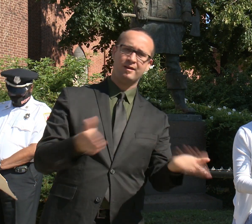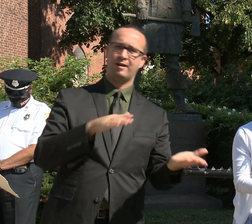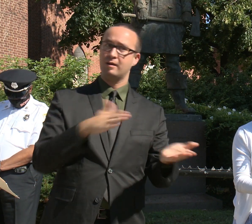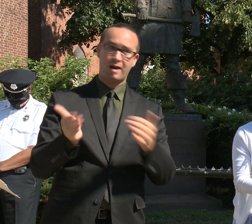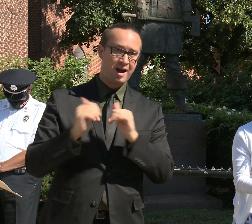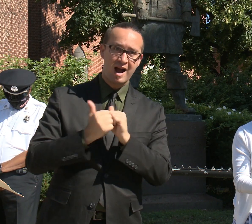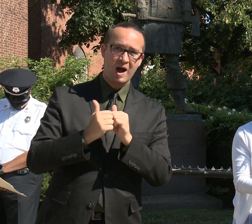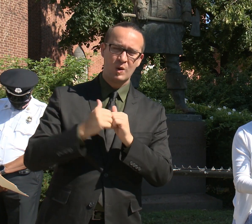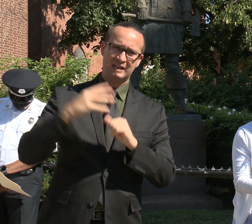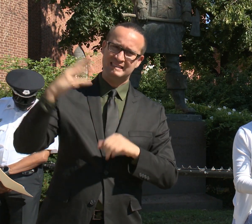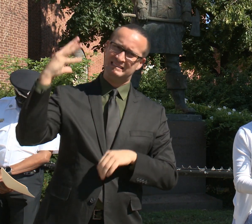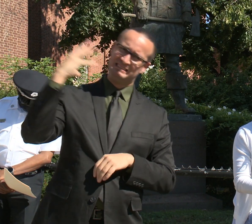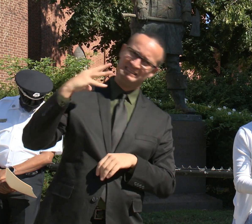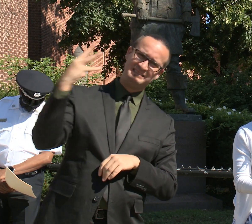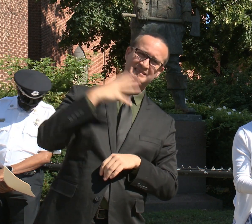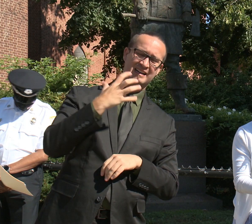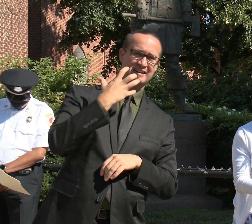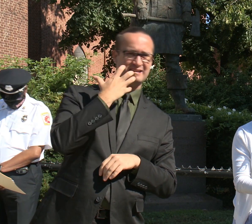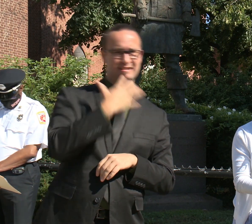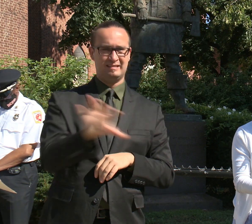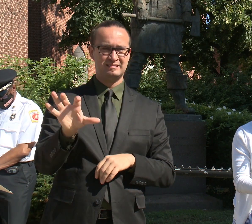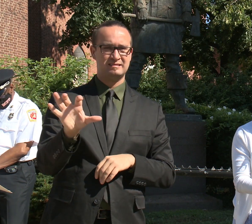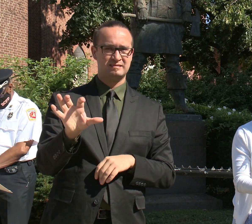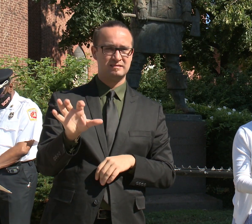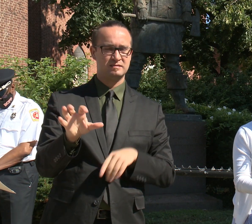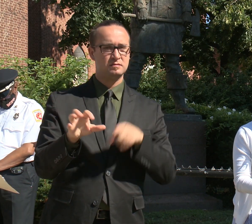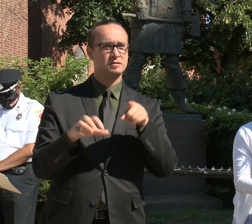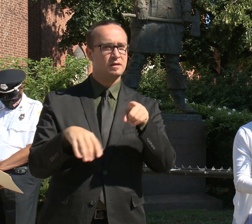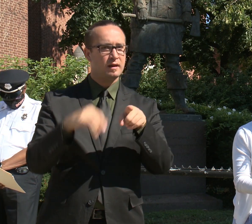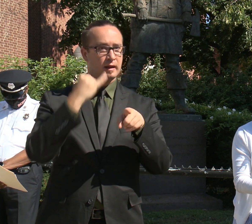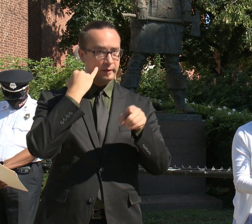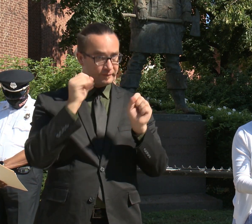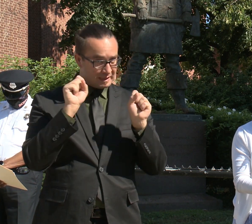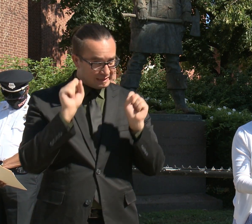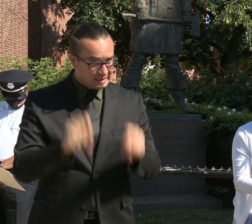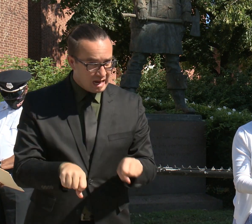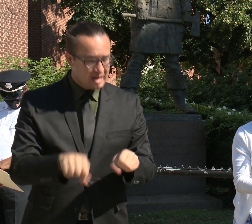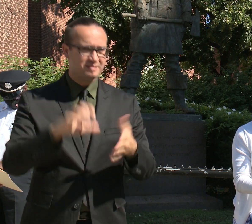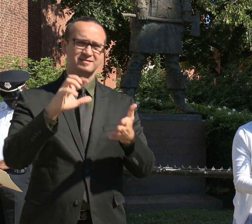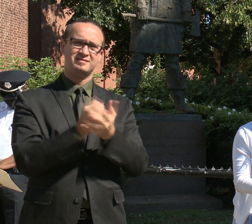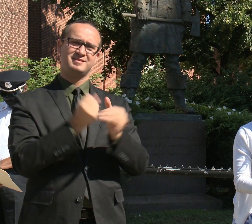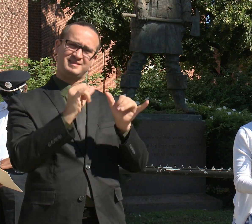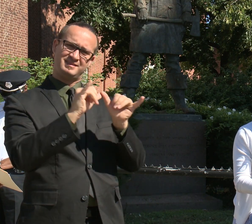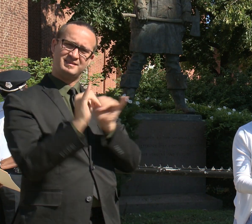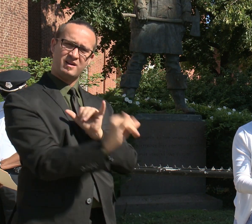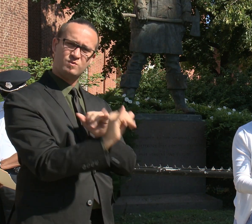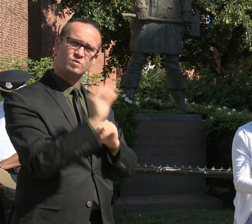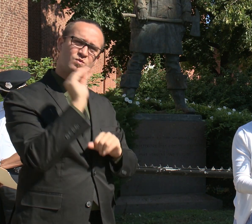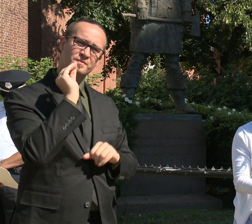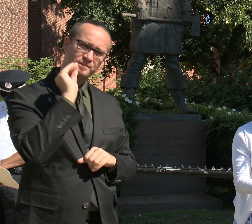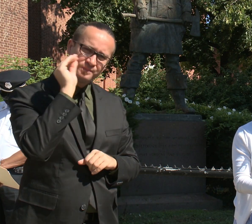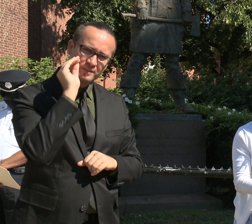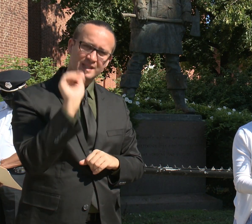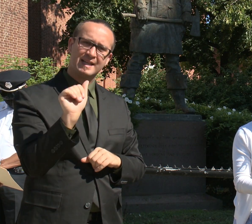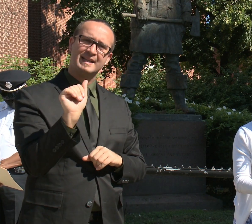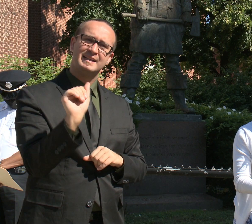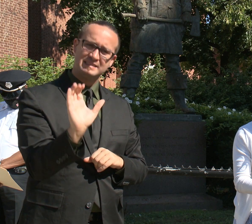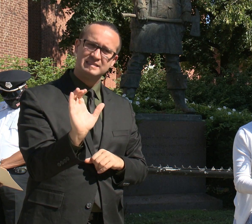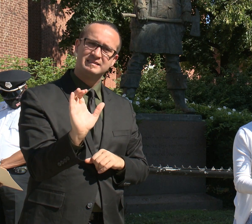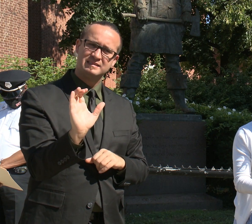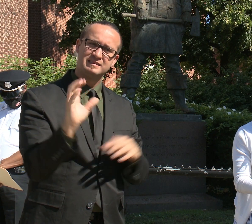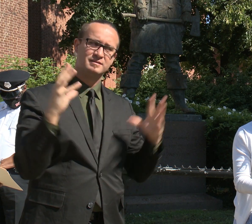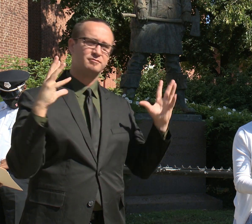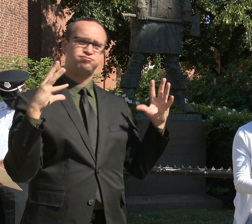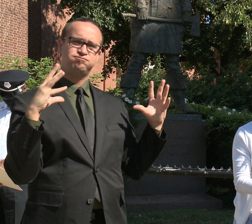to stay indoors if possible in air-conditioned spaces. If air conditioning is not available, pull the shades over windows and use